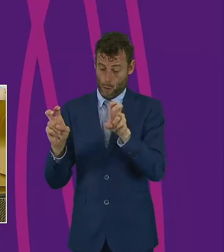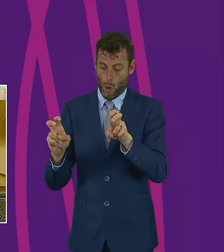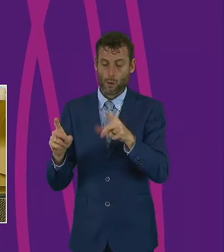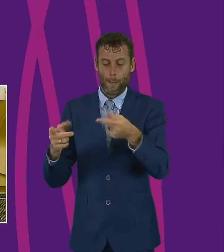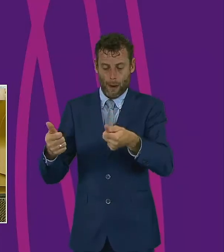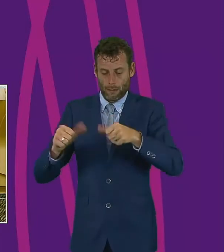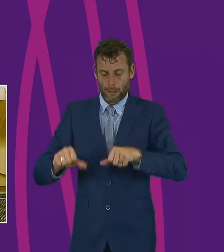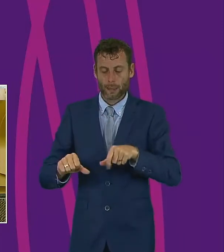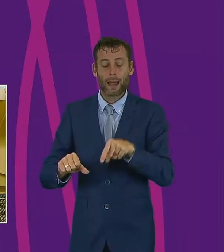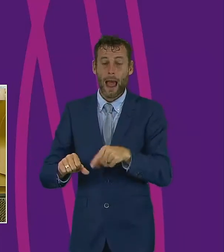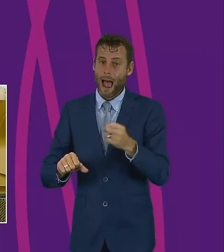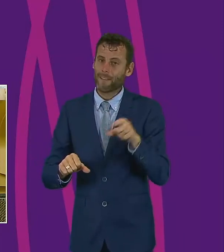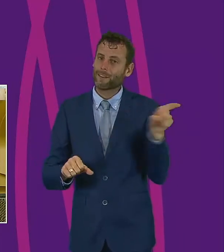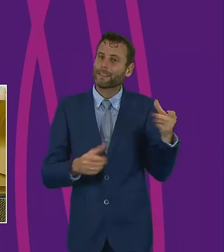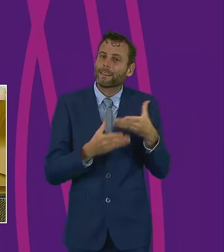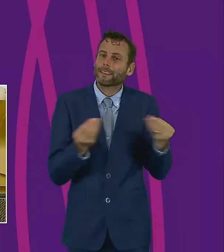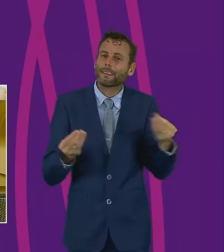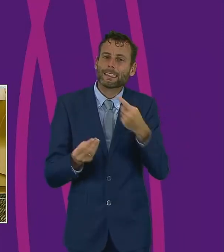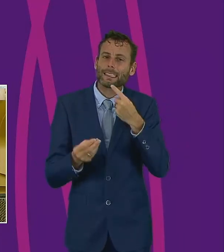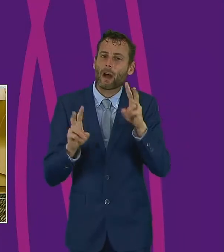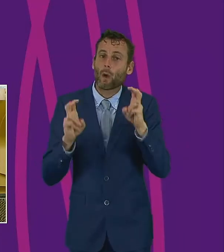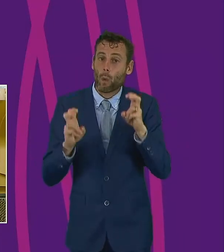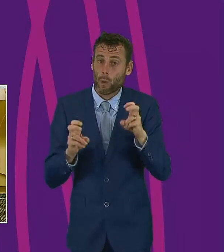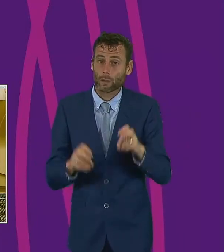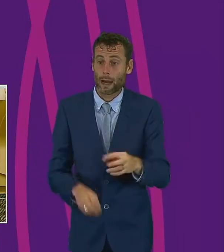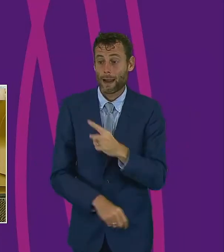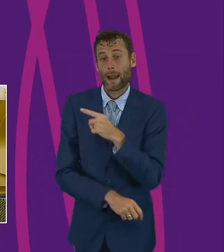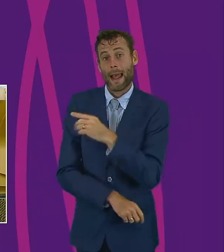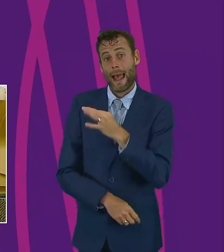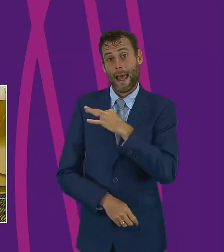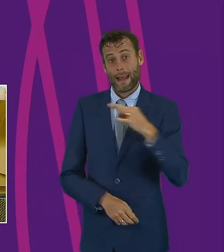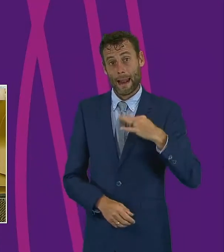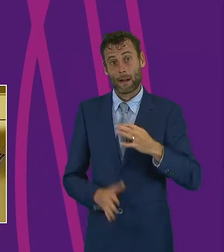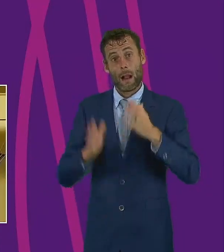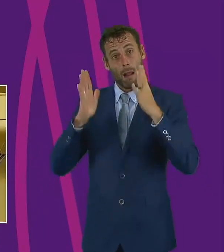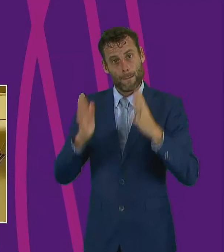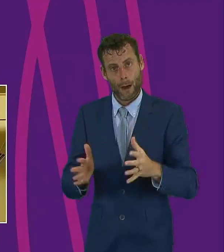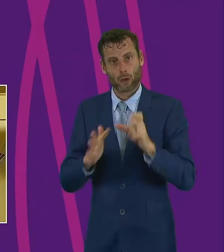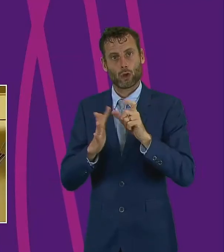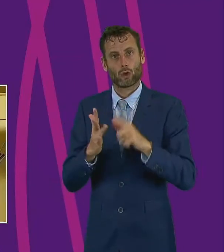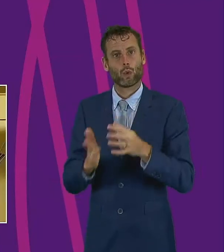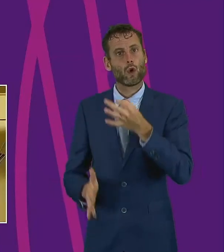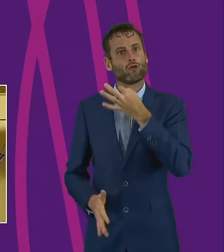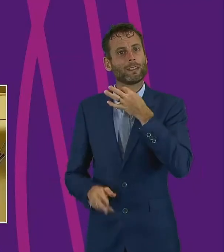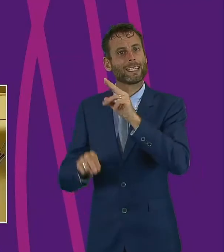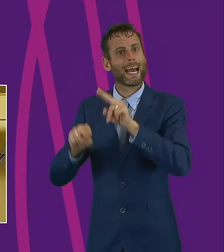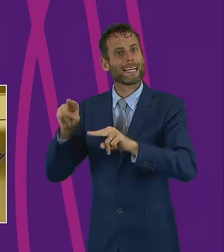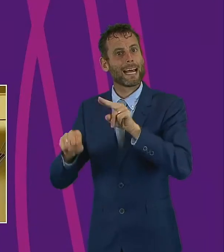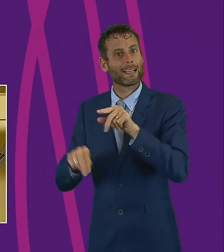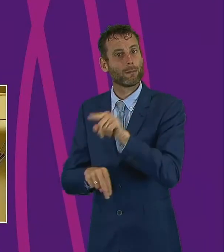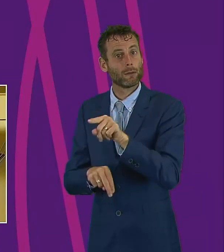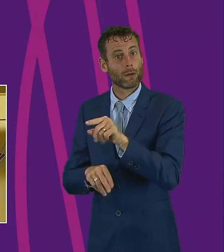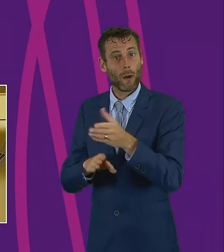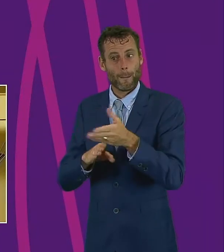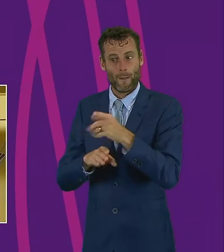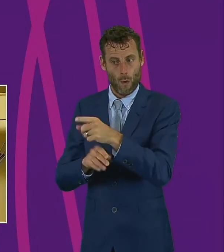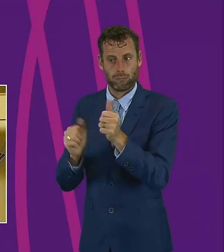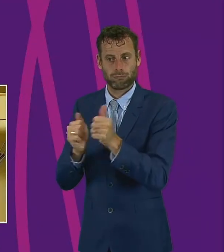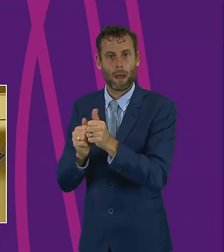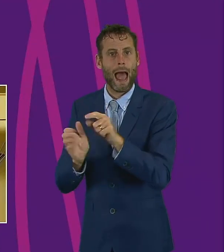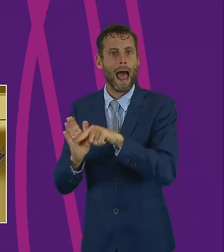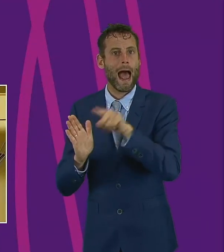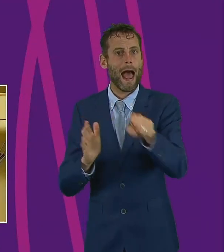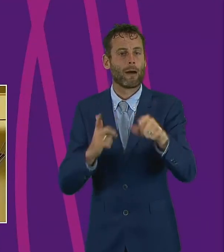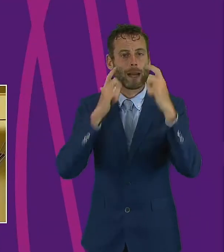do clinical risk assessments of every patient before they were discharged to a care home, and that